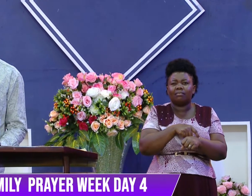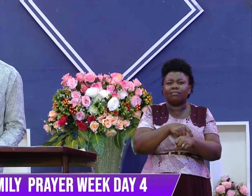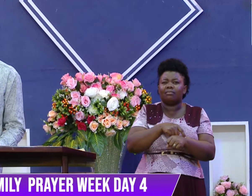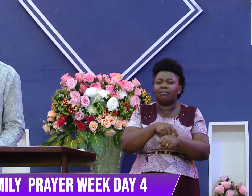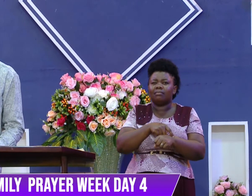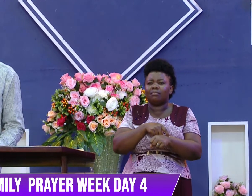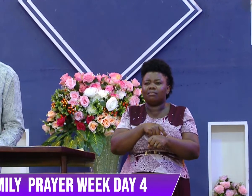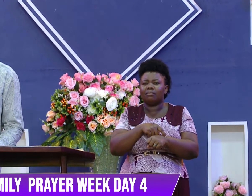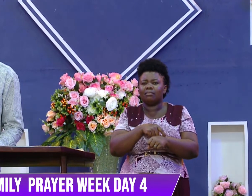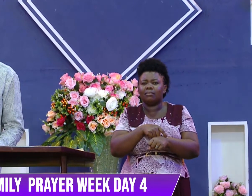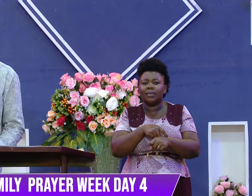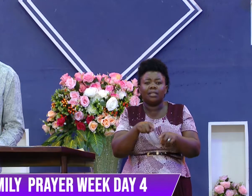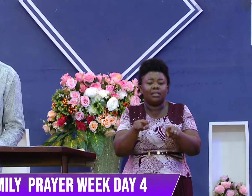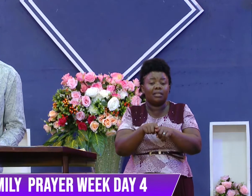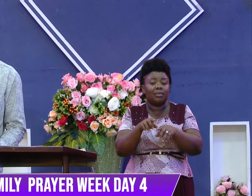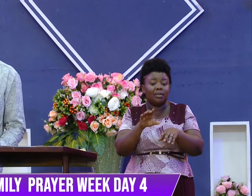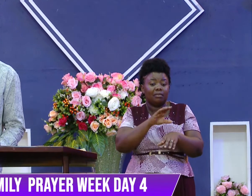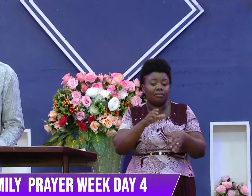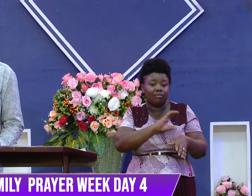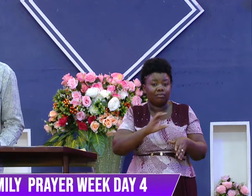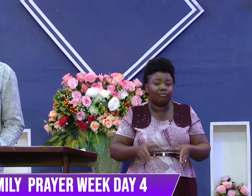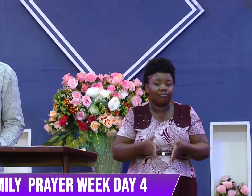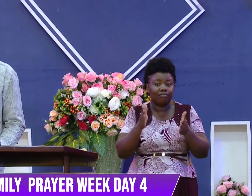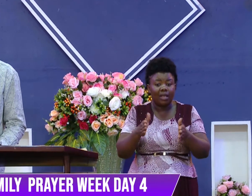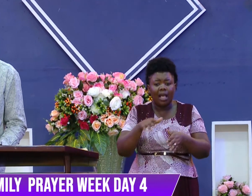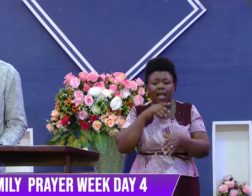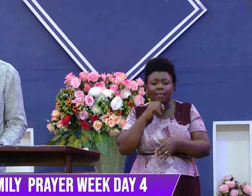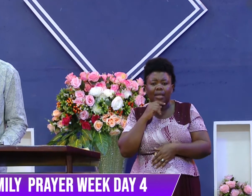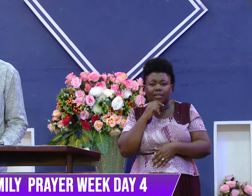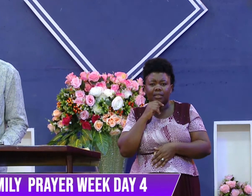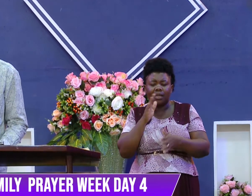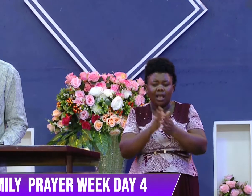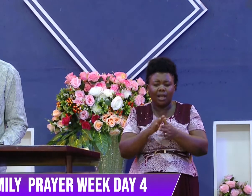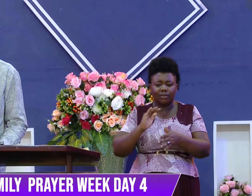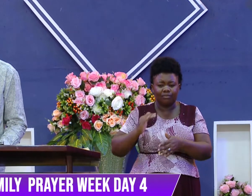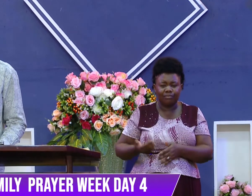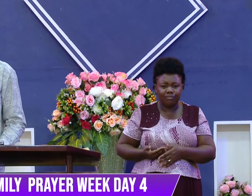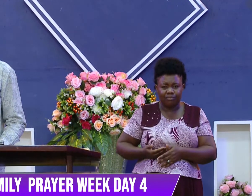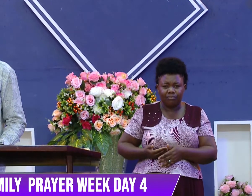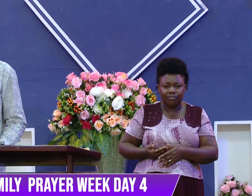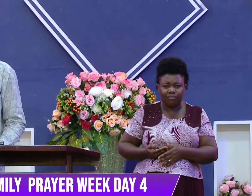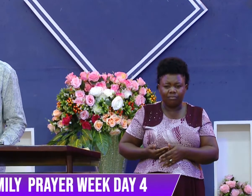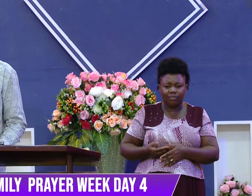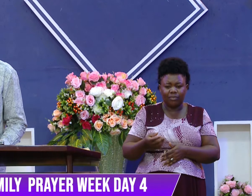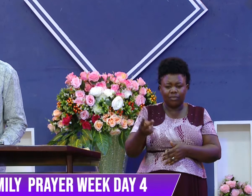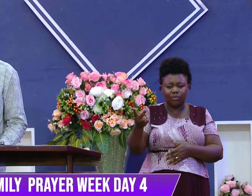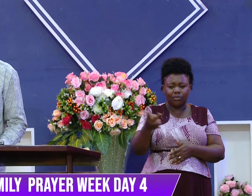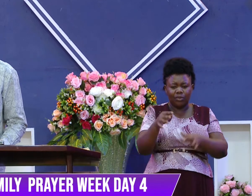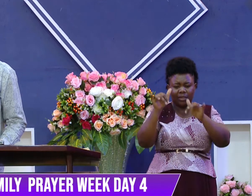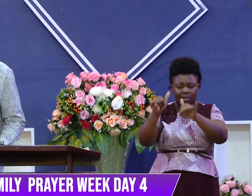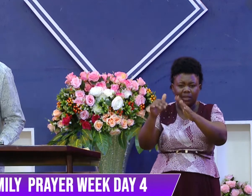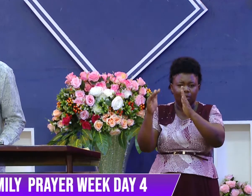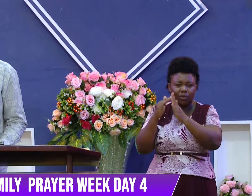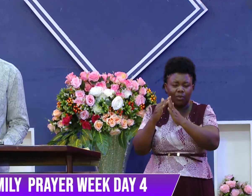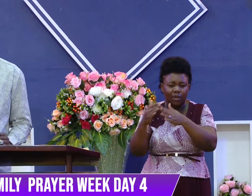born again only, but even among the born again. The husband and the wife to stay